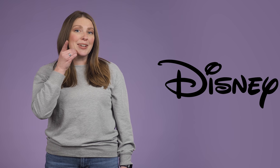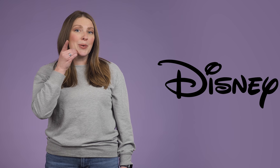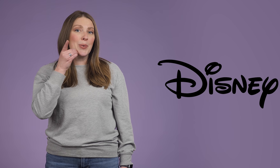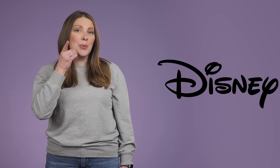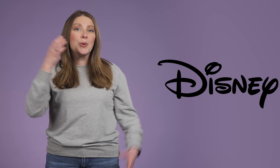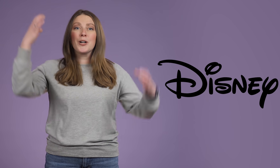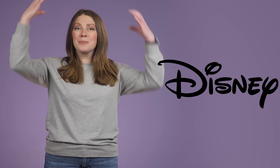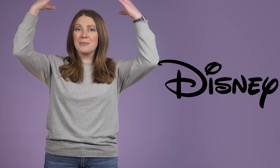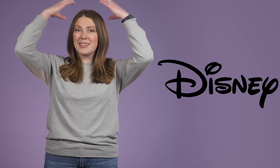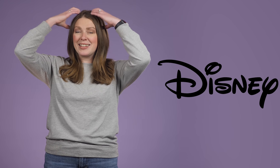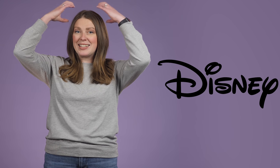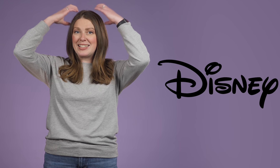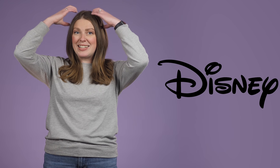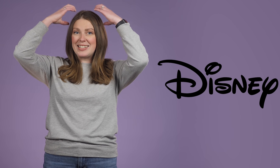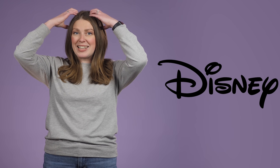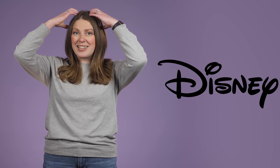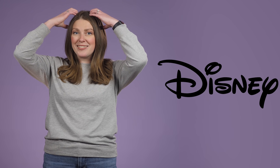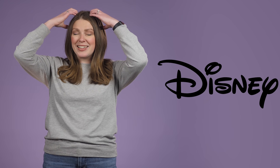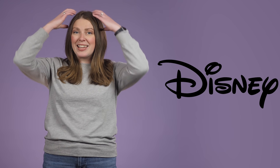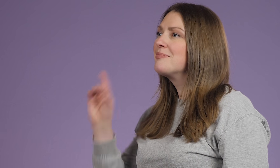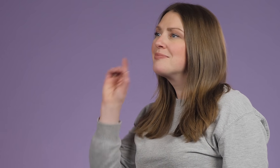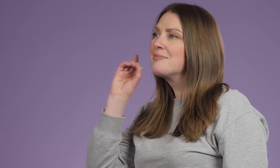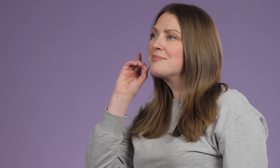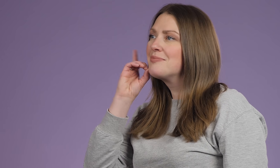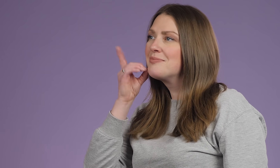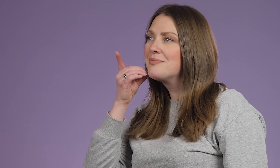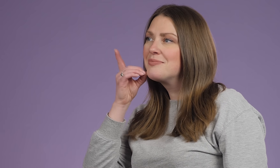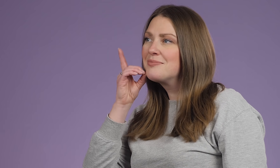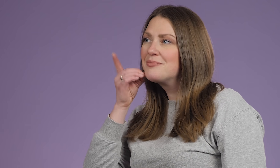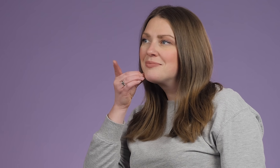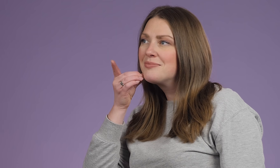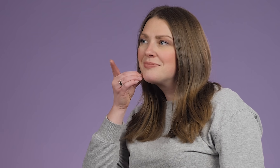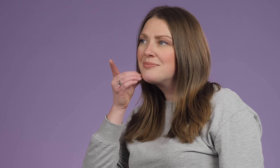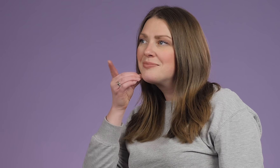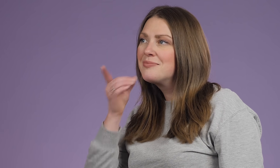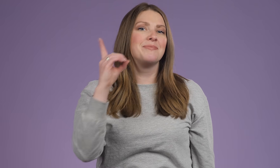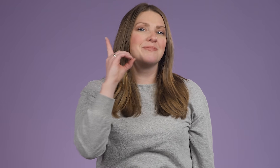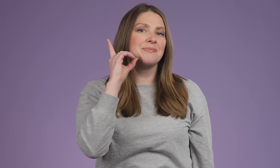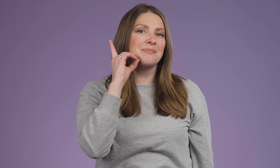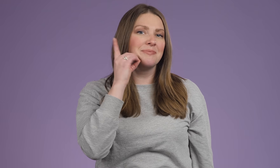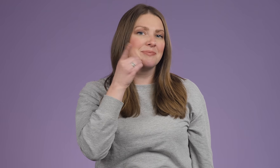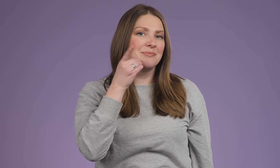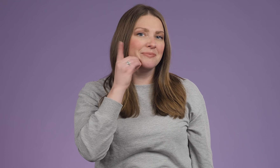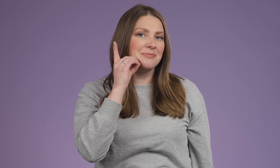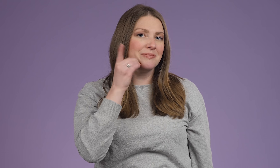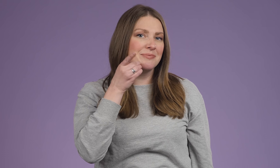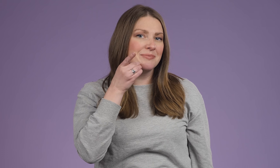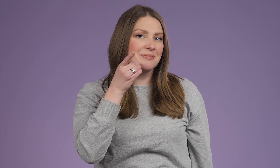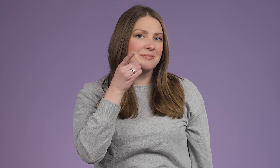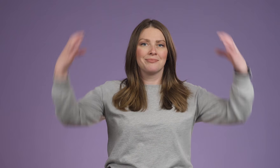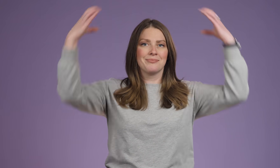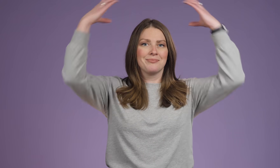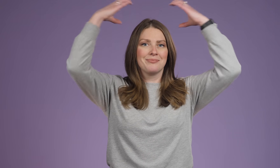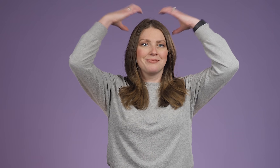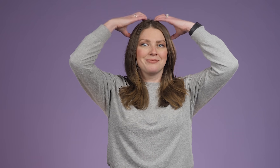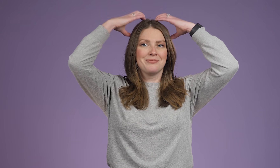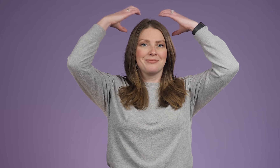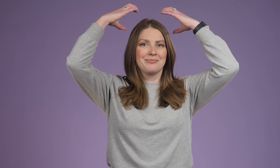Disney or Disney. It's a D on the side of your chin, twisting or making the Mickey